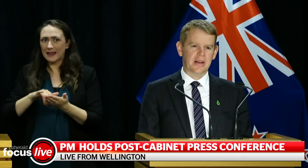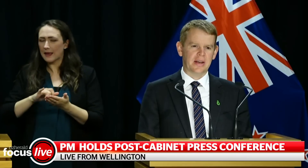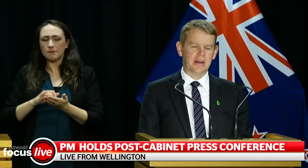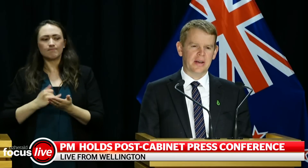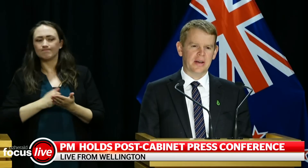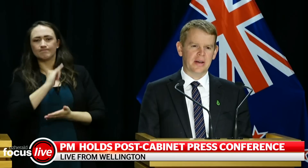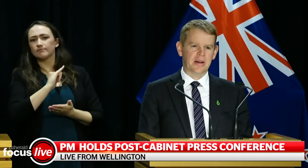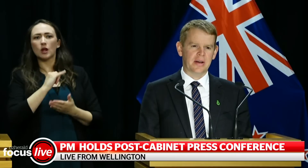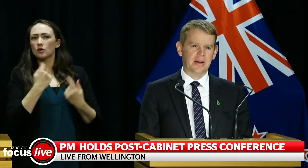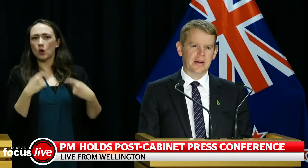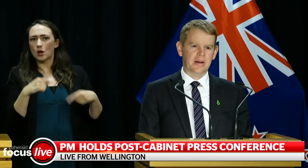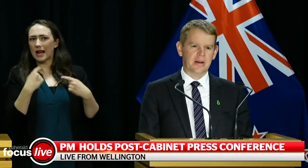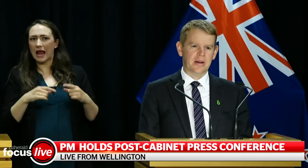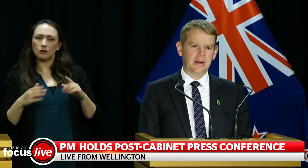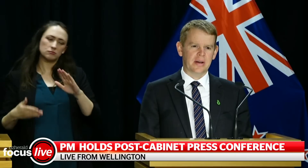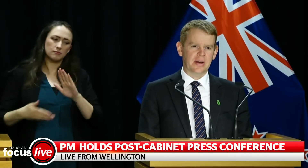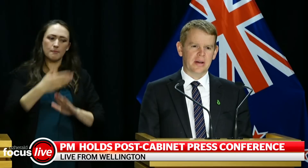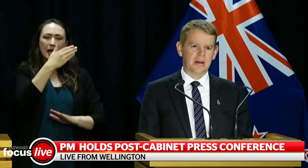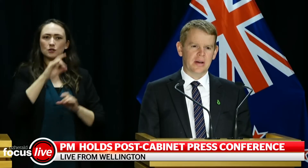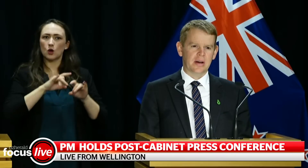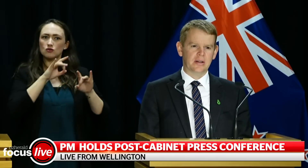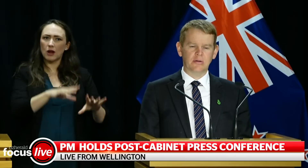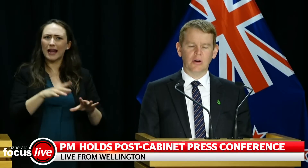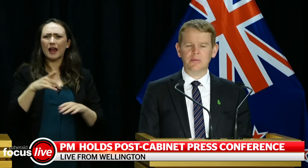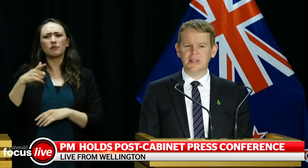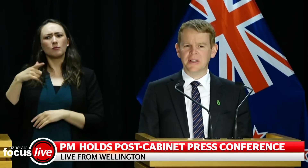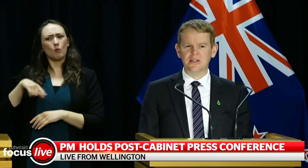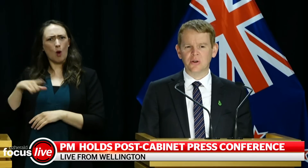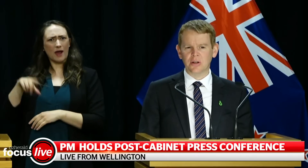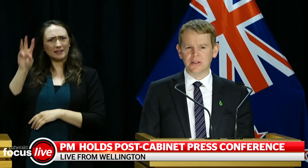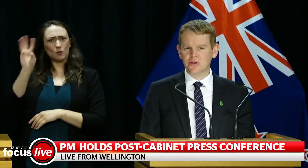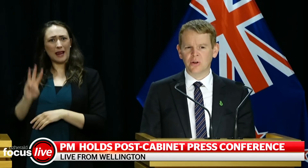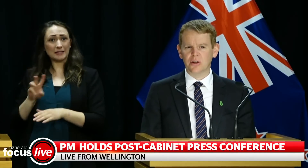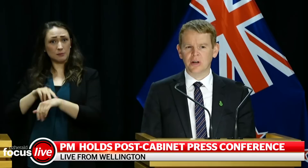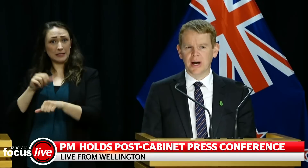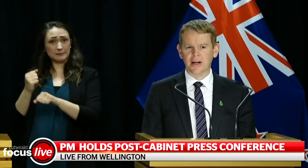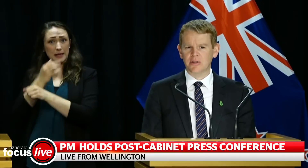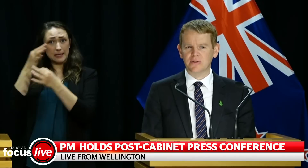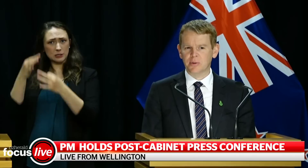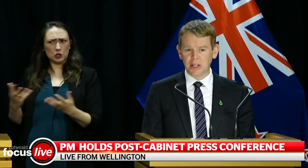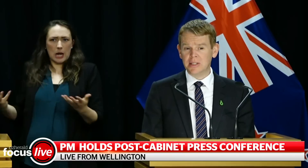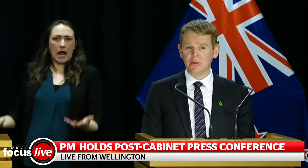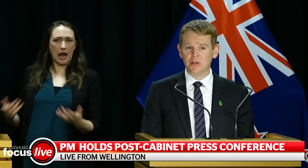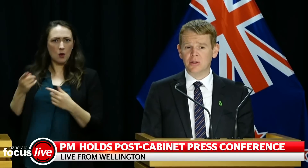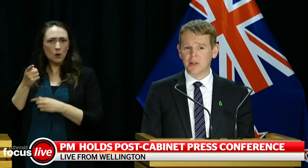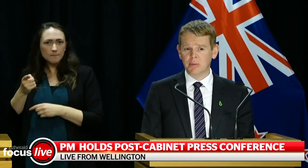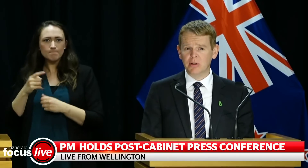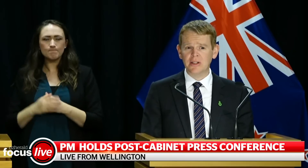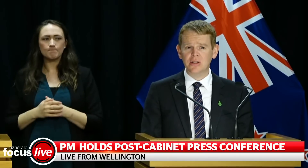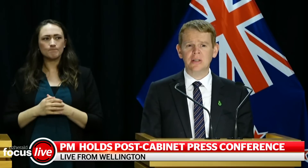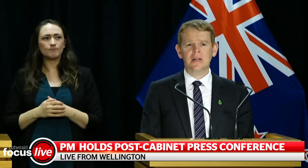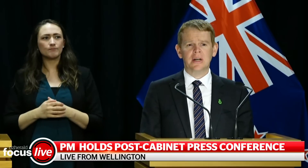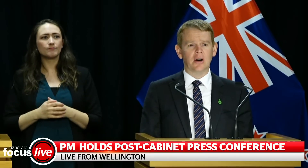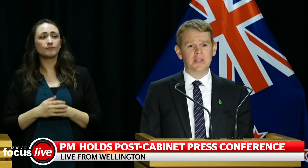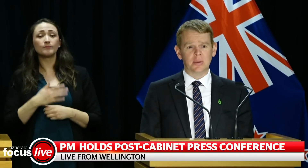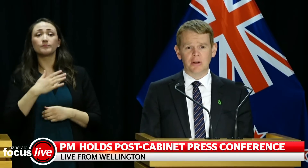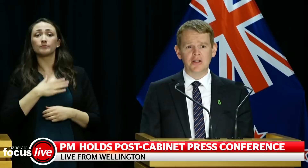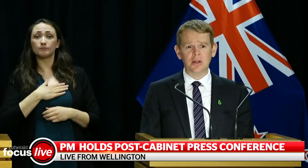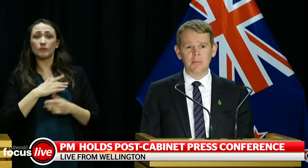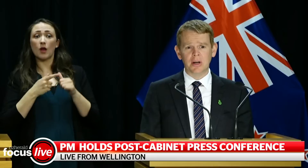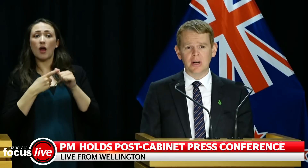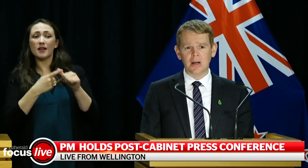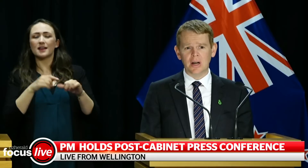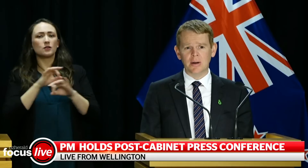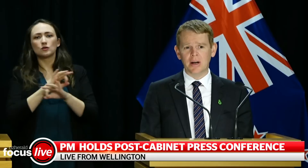make the decision that they don't want someone to come to New Zealand? Ultimately, it's not a question for police, it's a question for immigration. Obviously,